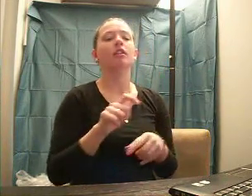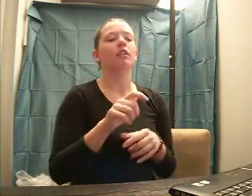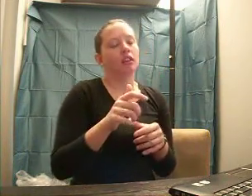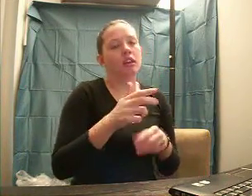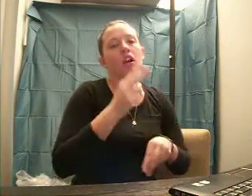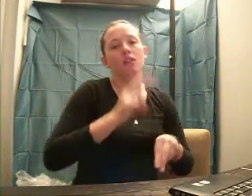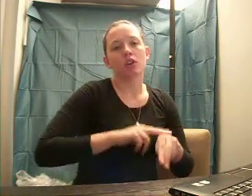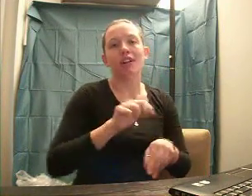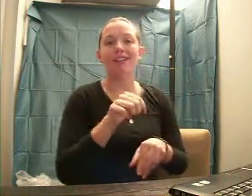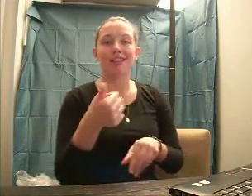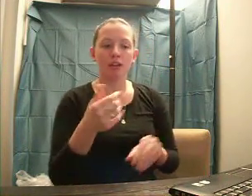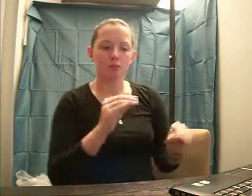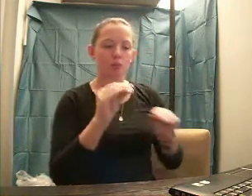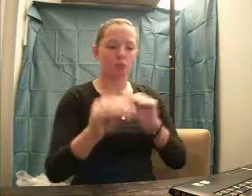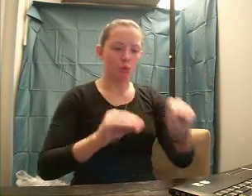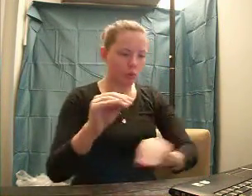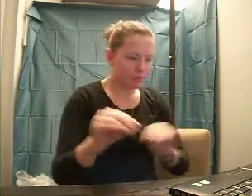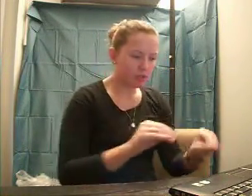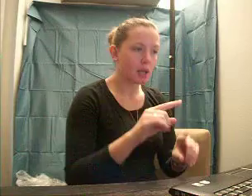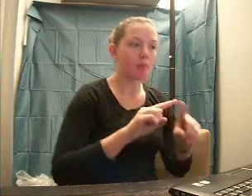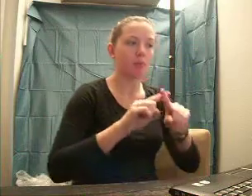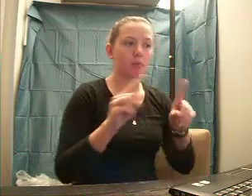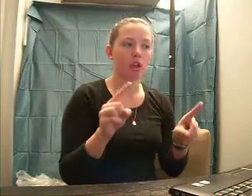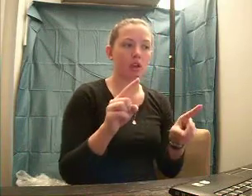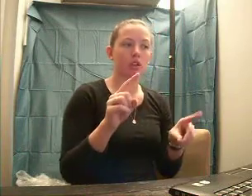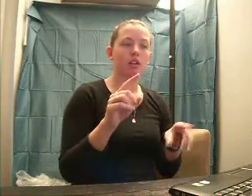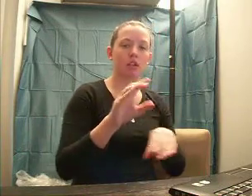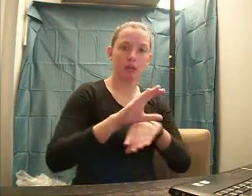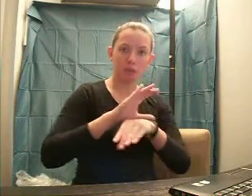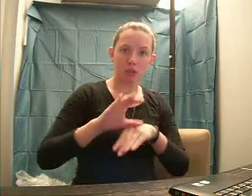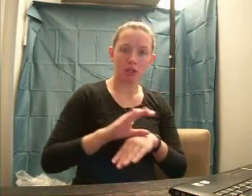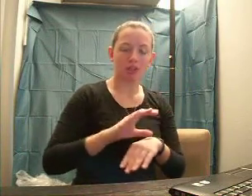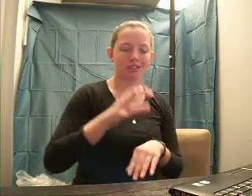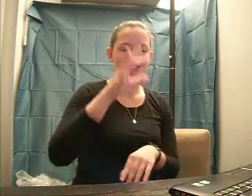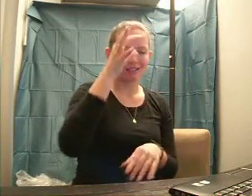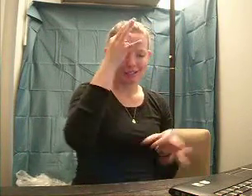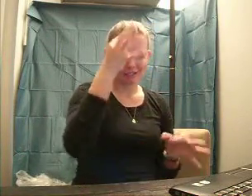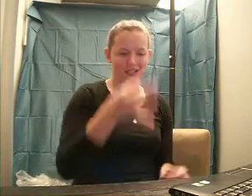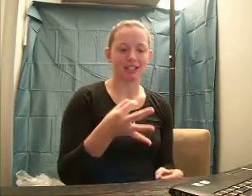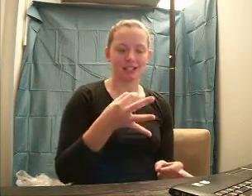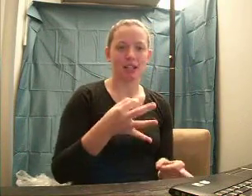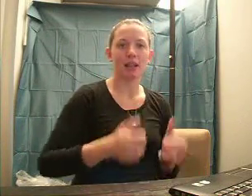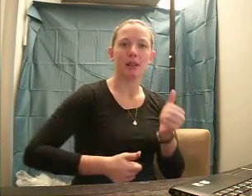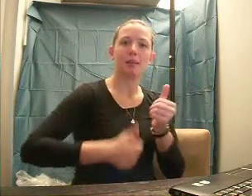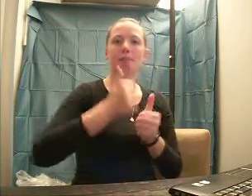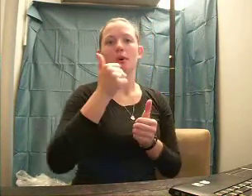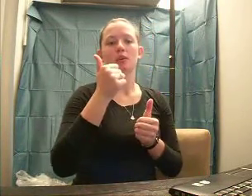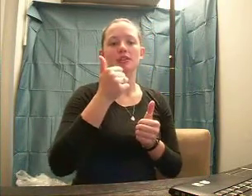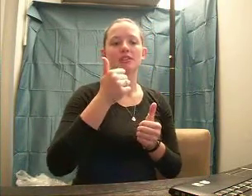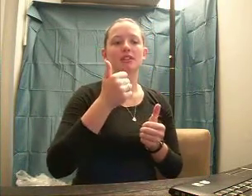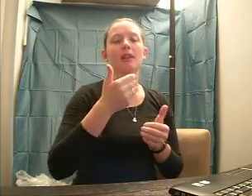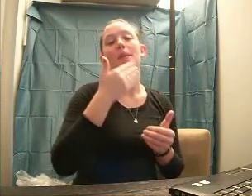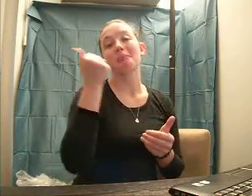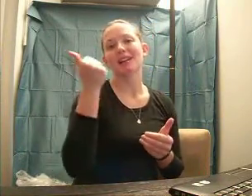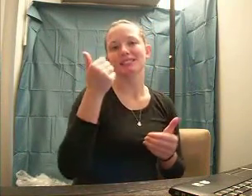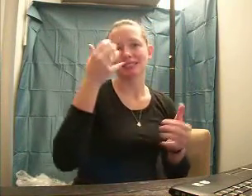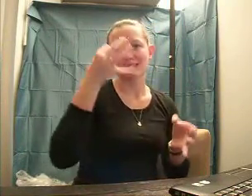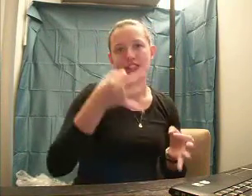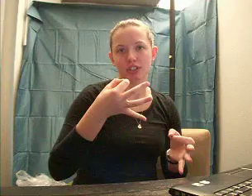vast computers and approximations, they come close to the optimal solution. When it comes to being dexterous, it's not even clear what the algorithm is you have to solve to be